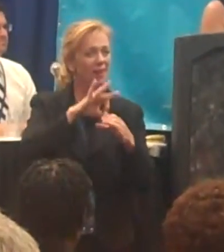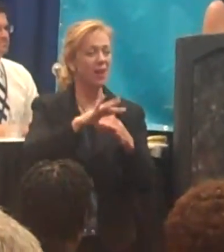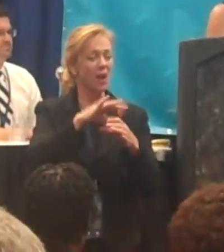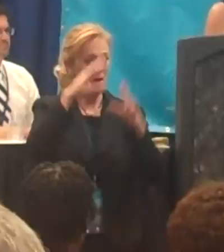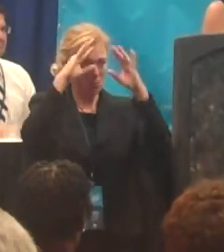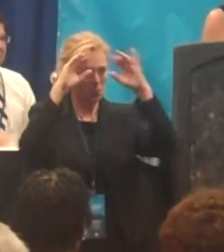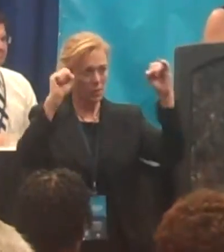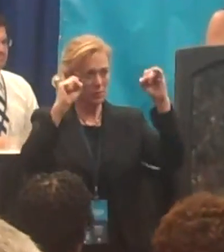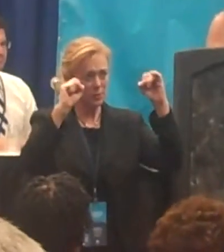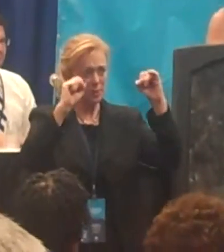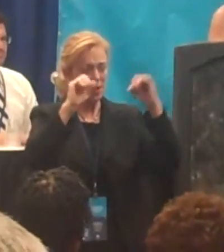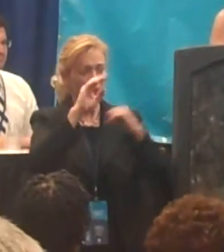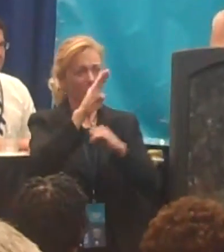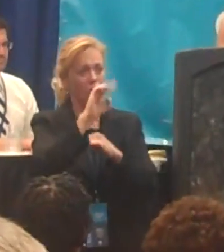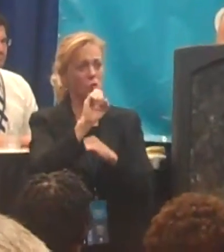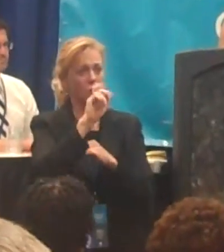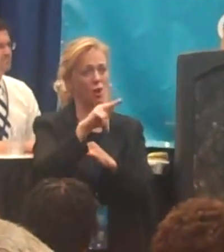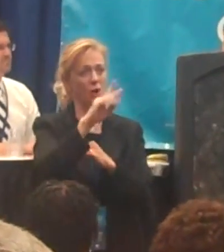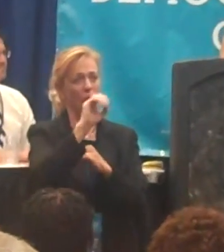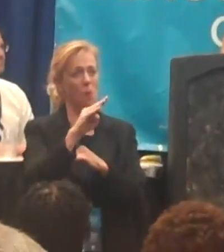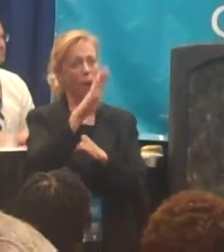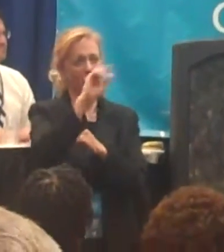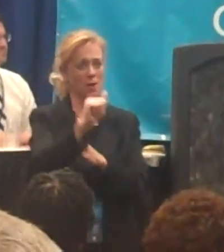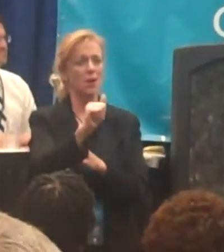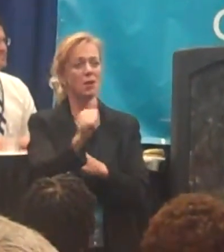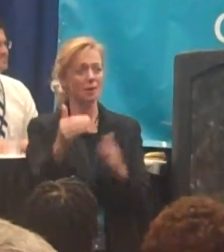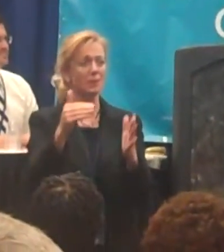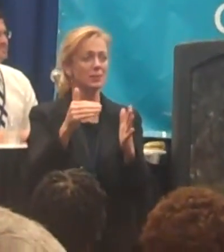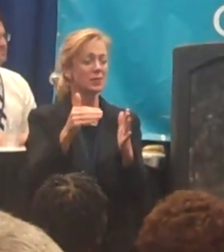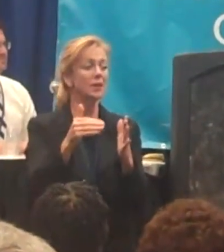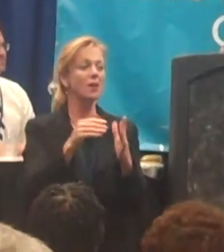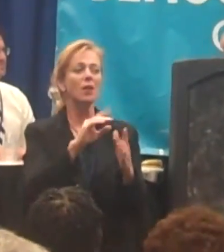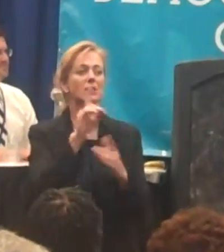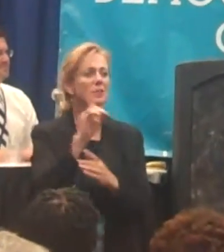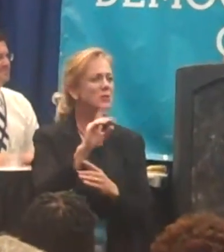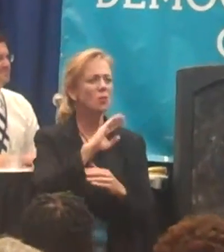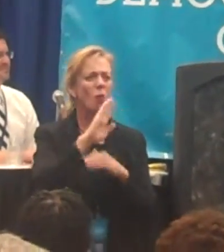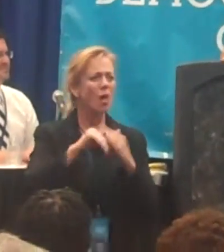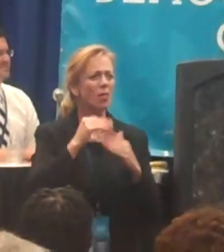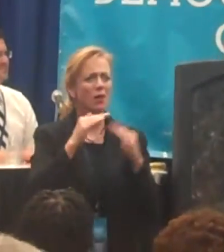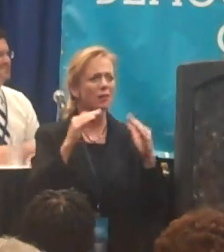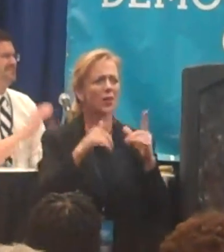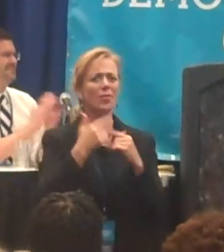Barack Obama. So by Democrats at every level,